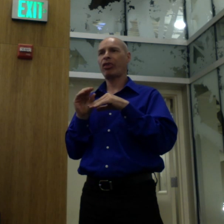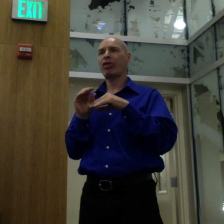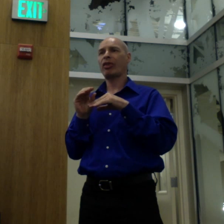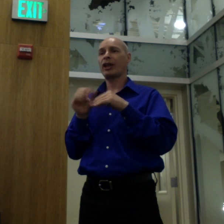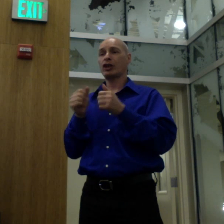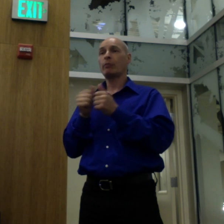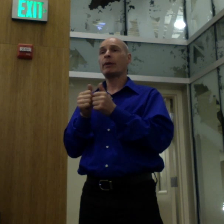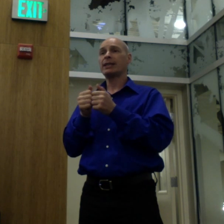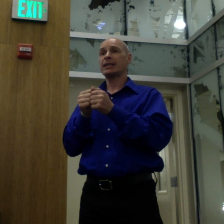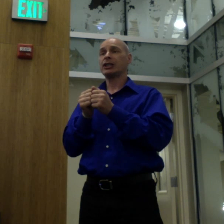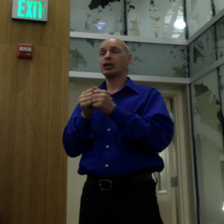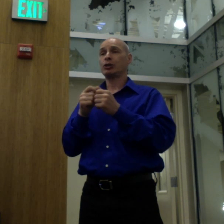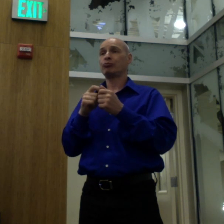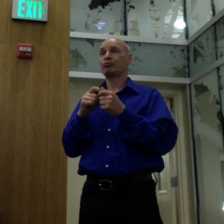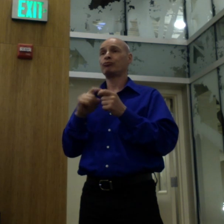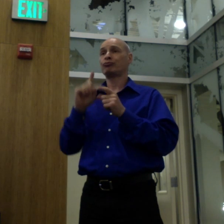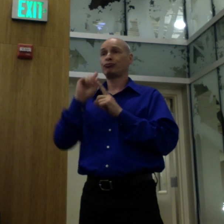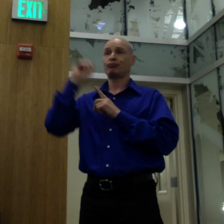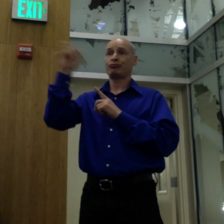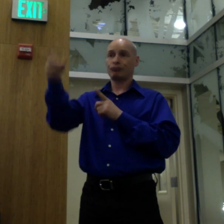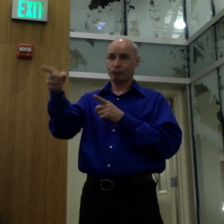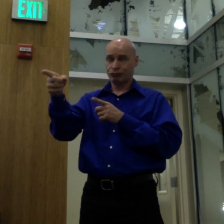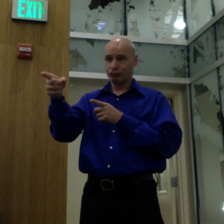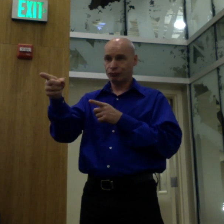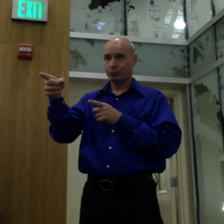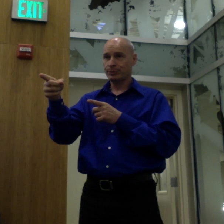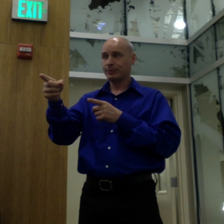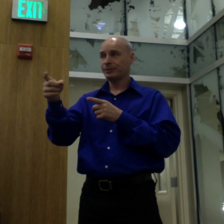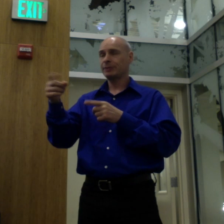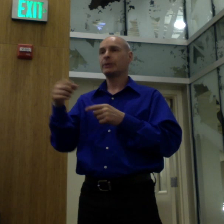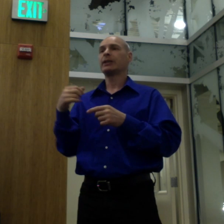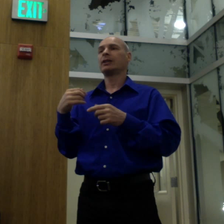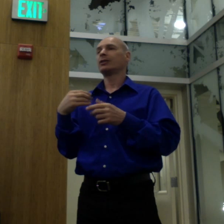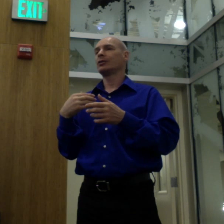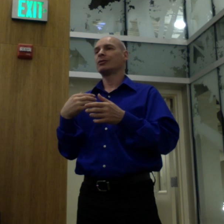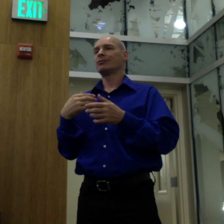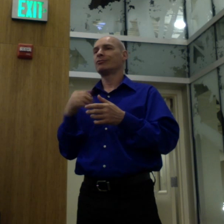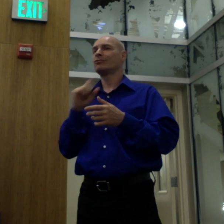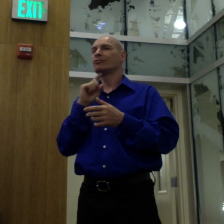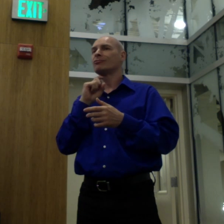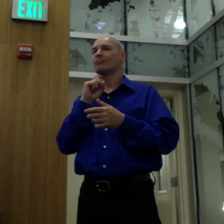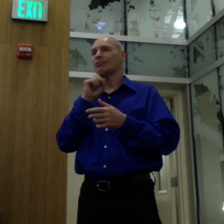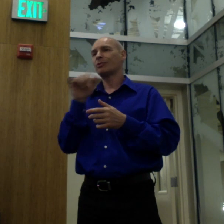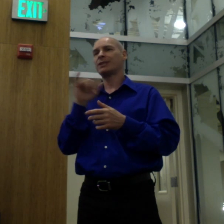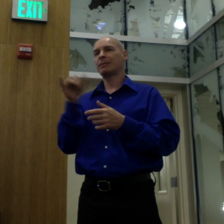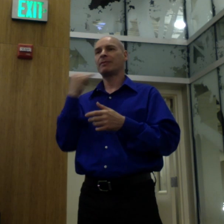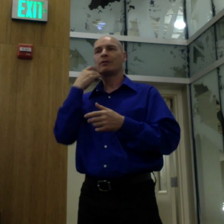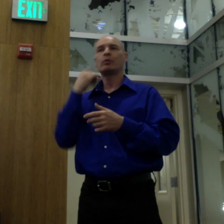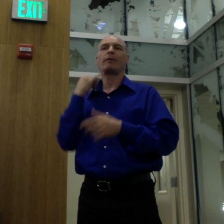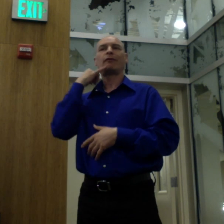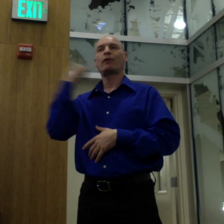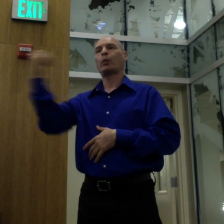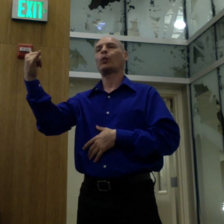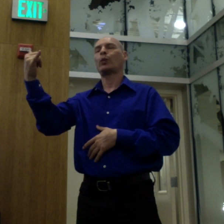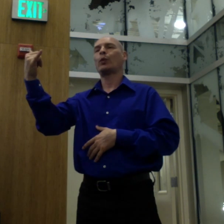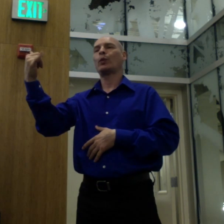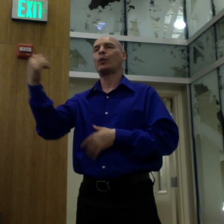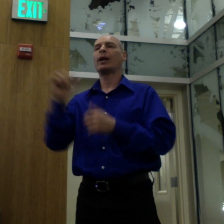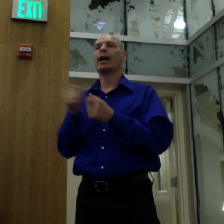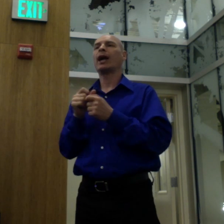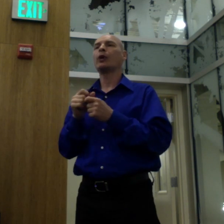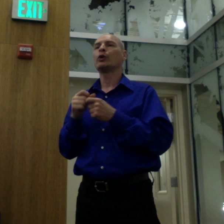get through means of communication than actually making a phone call. How are you going to charge your